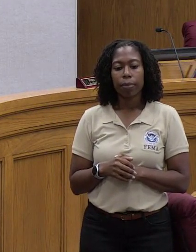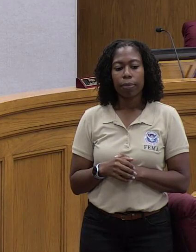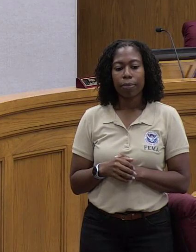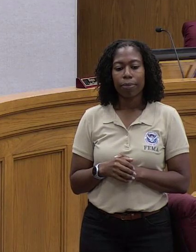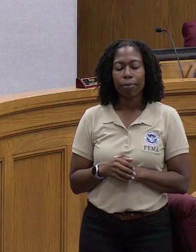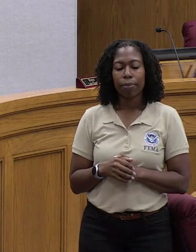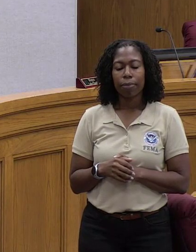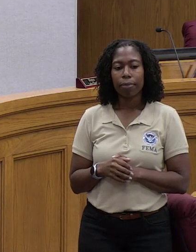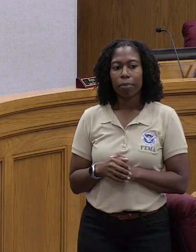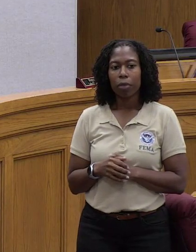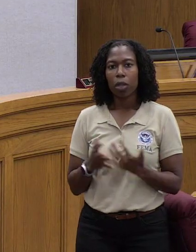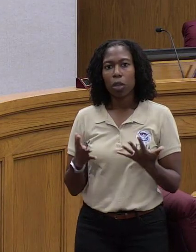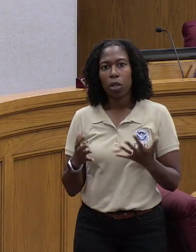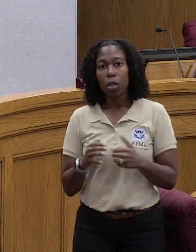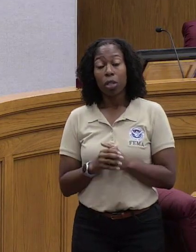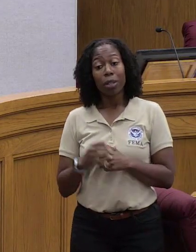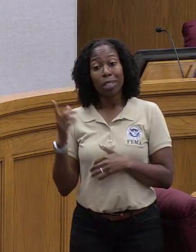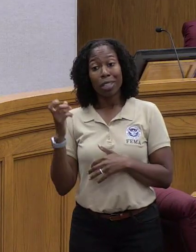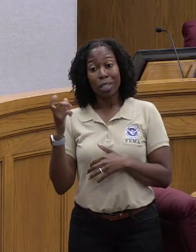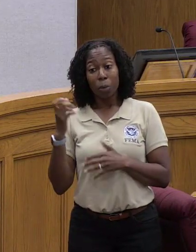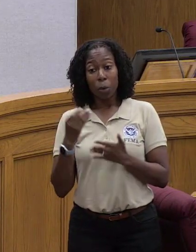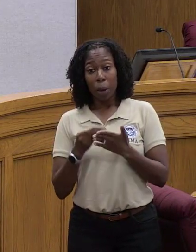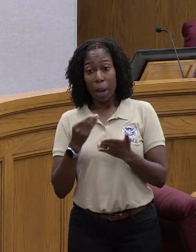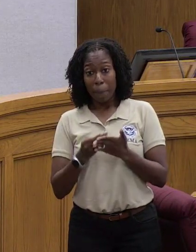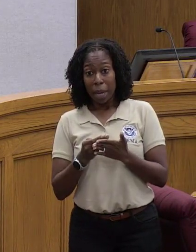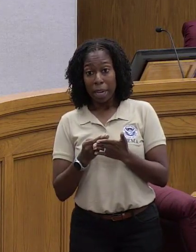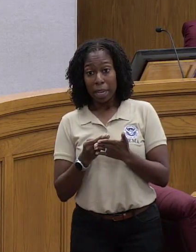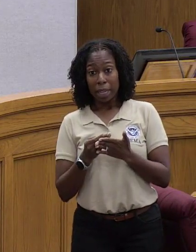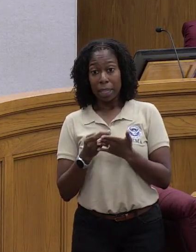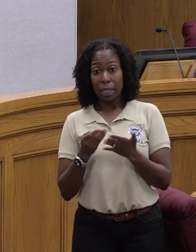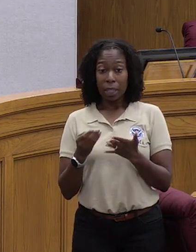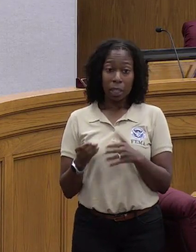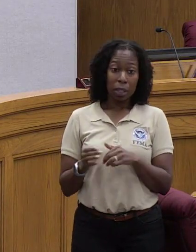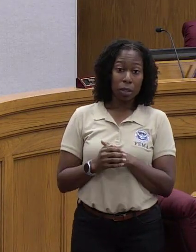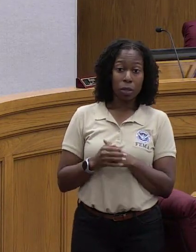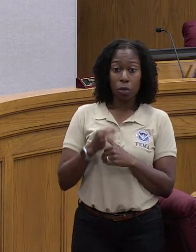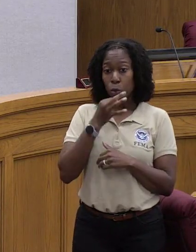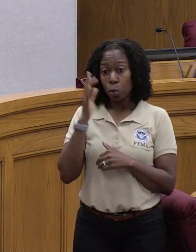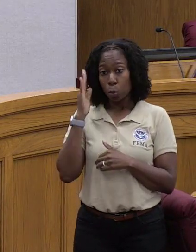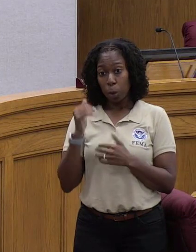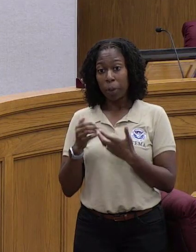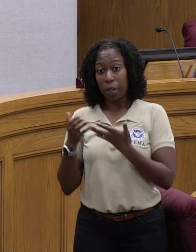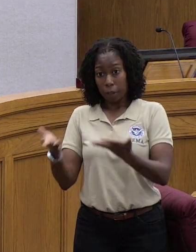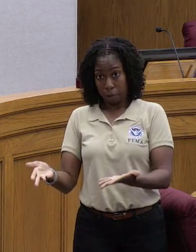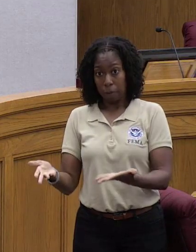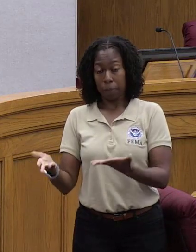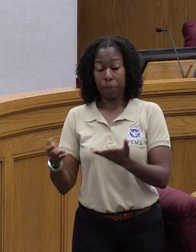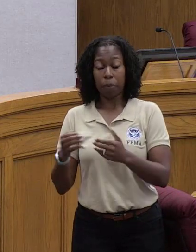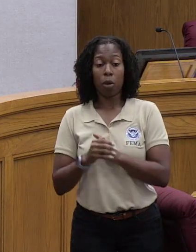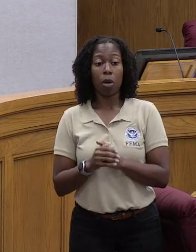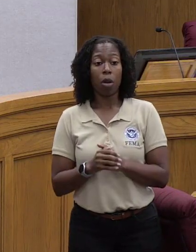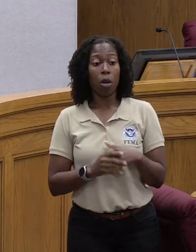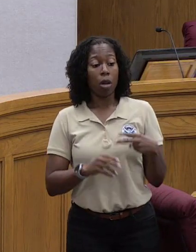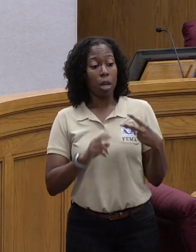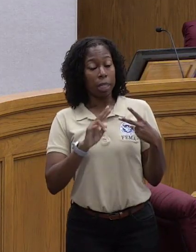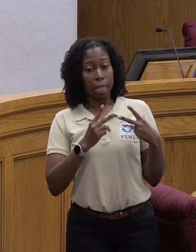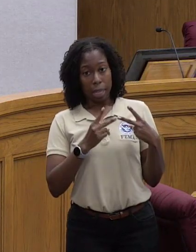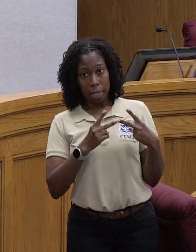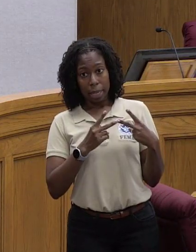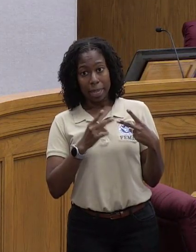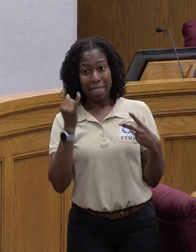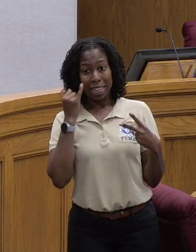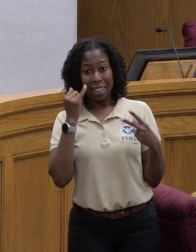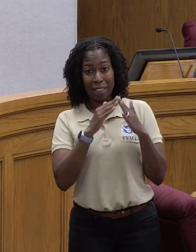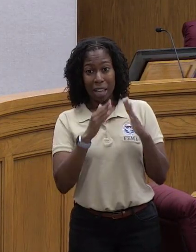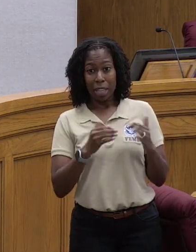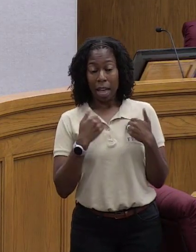if there is some grant money that comes available in the near future, that would be one option. Second would be to discuss if the affected household, if they do